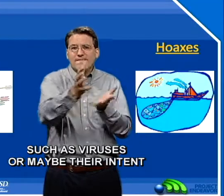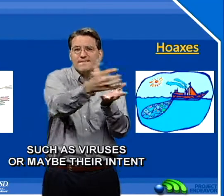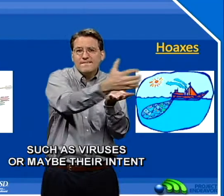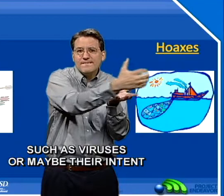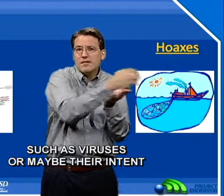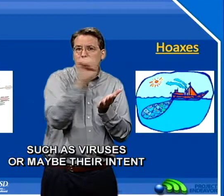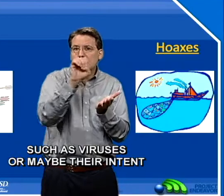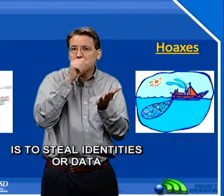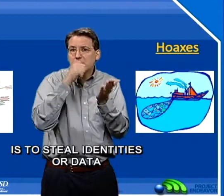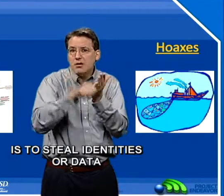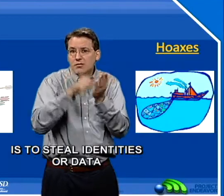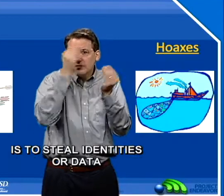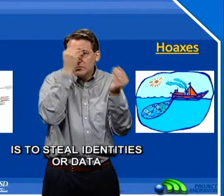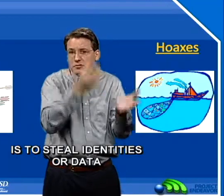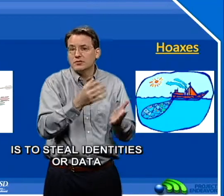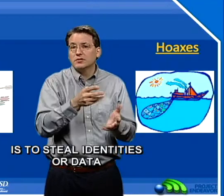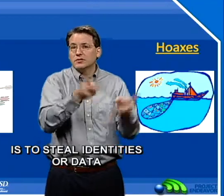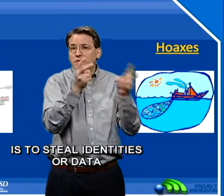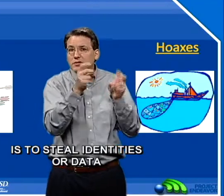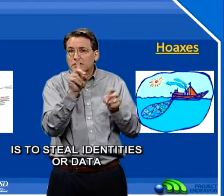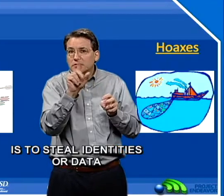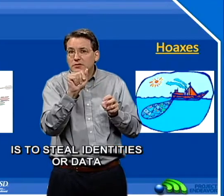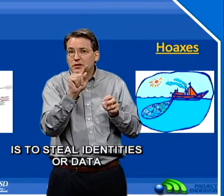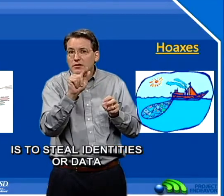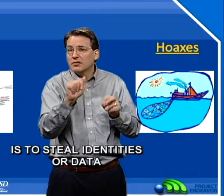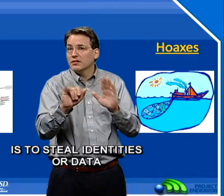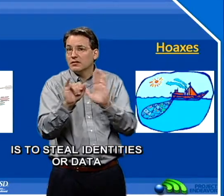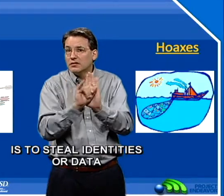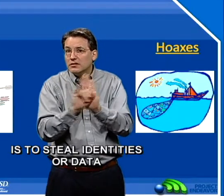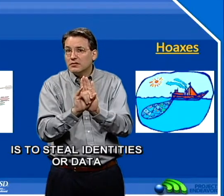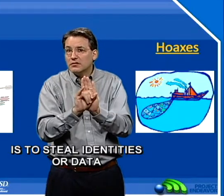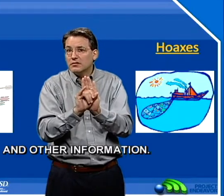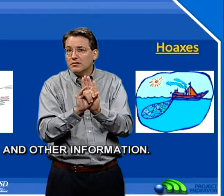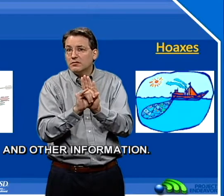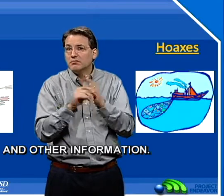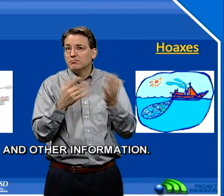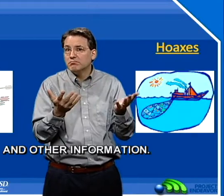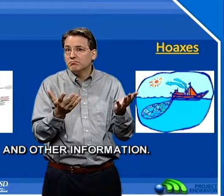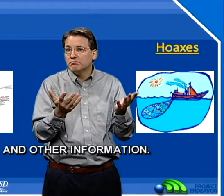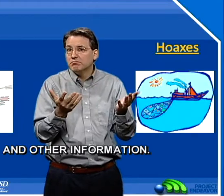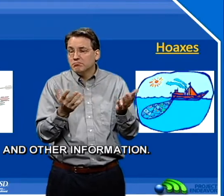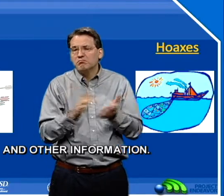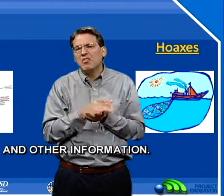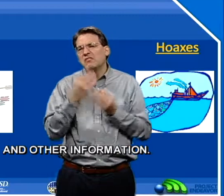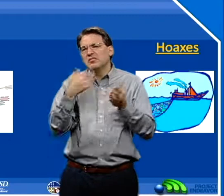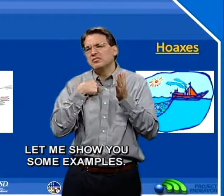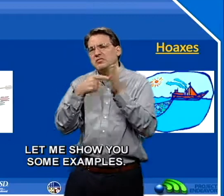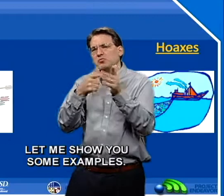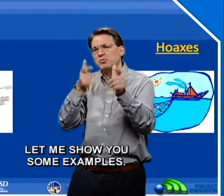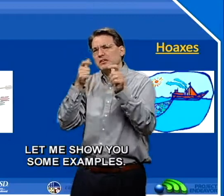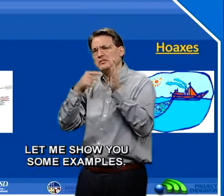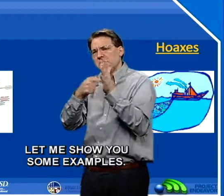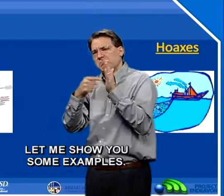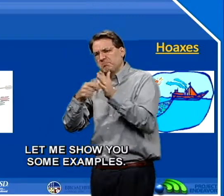their intent is to steal identities or data and other information. Let me show you some